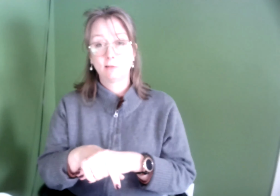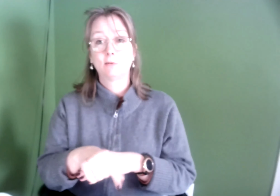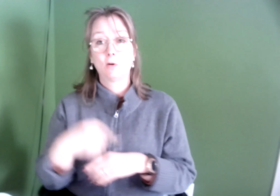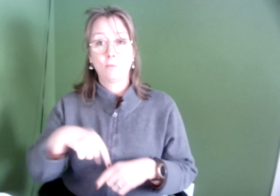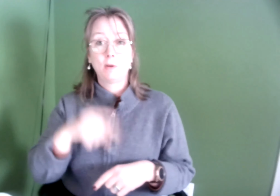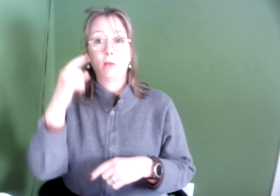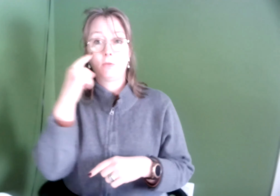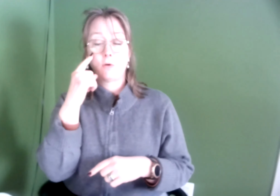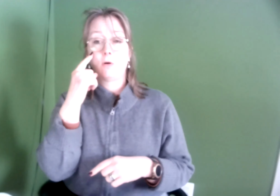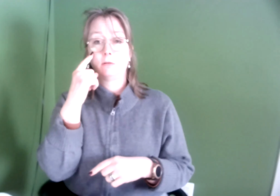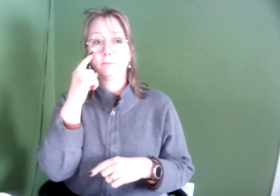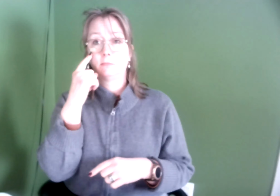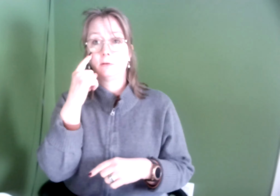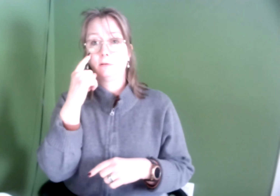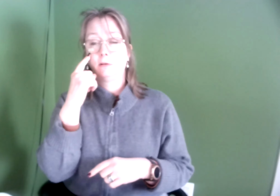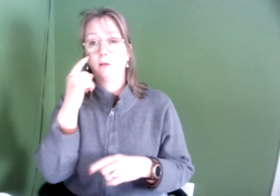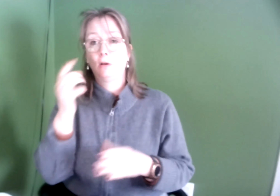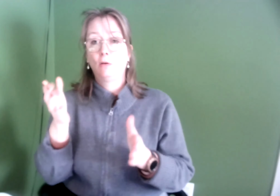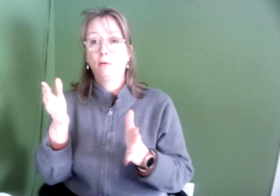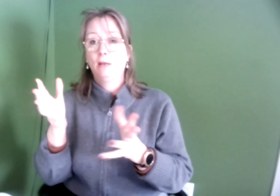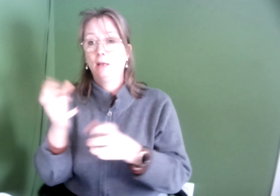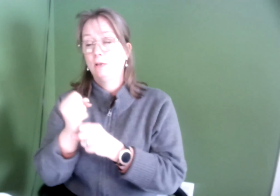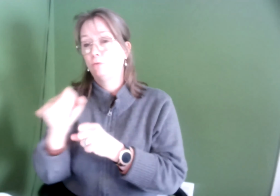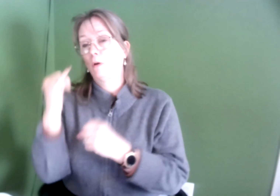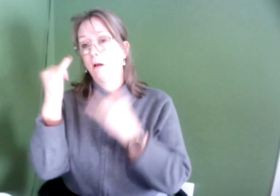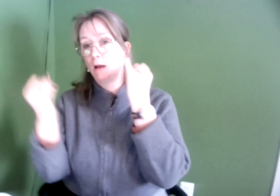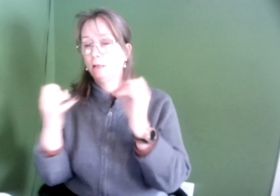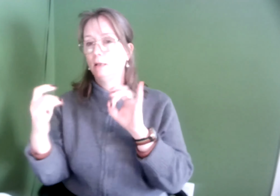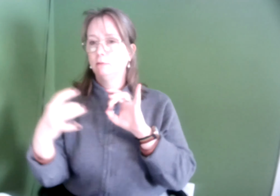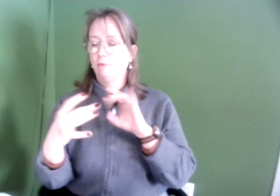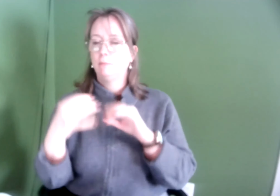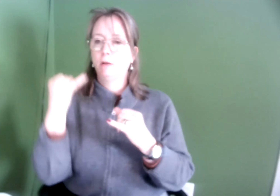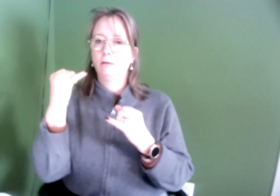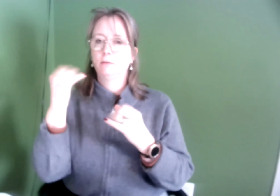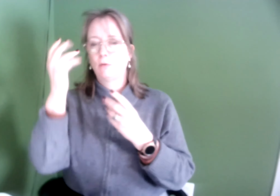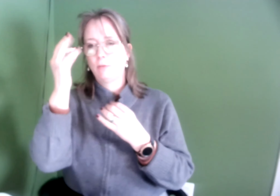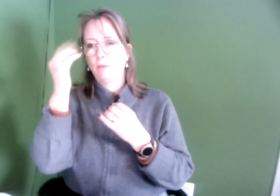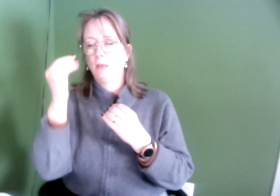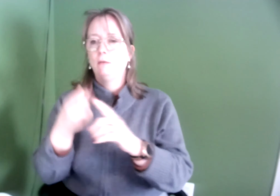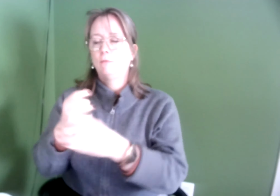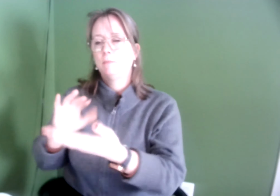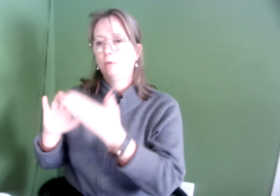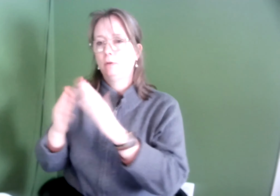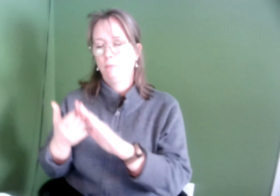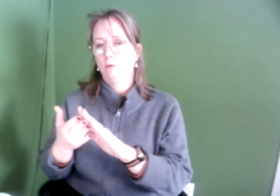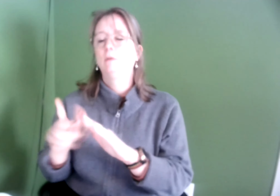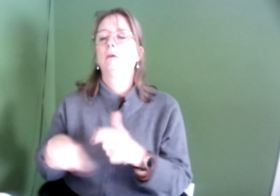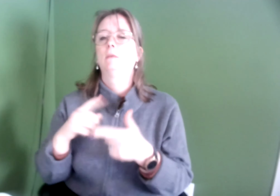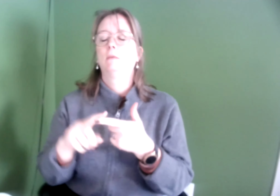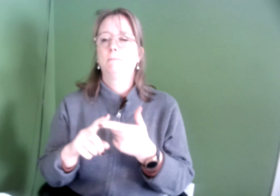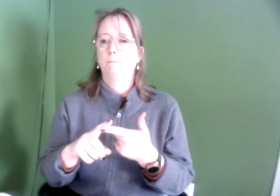we would get your ideas and feedback and thoughts on what we heard from the community. And